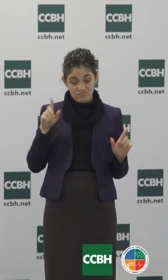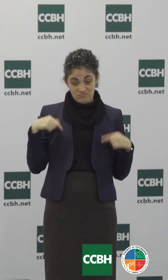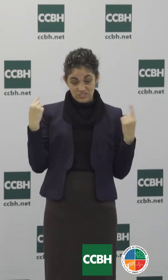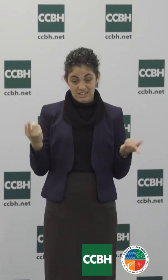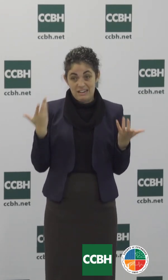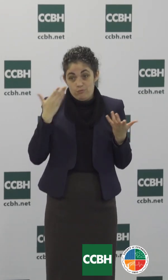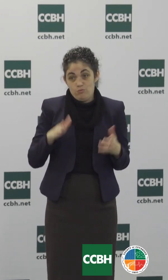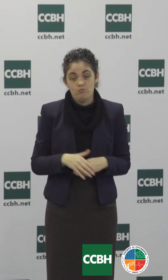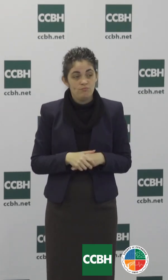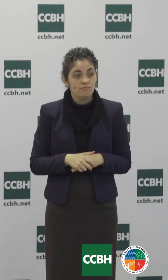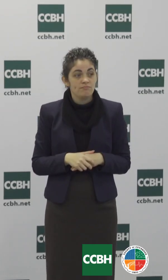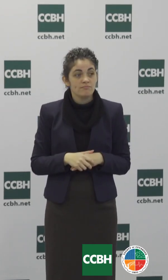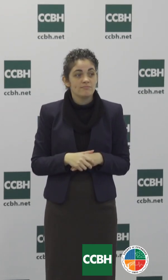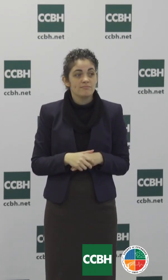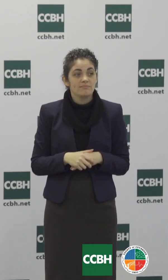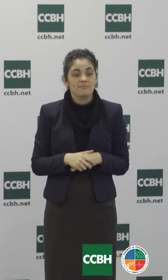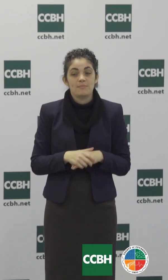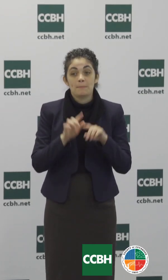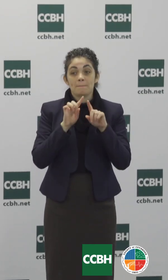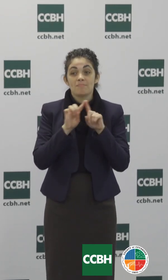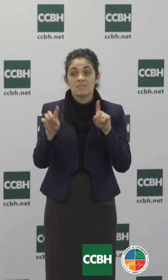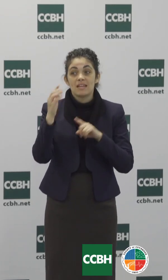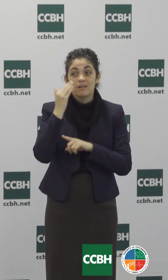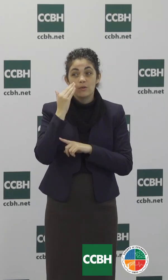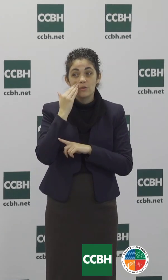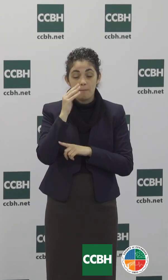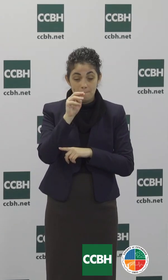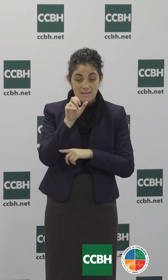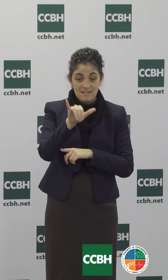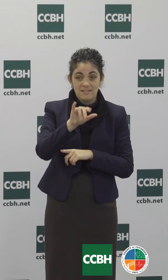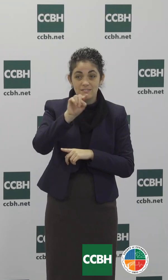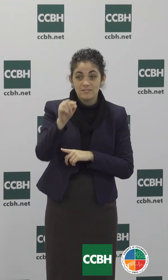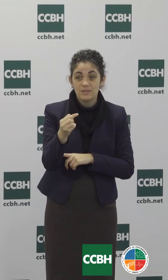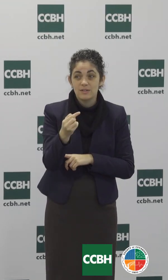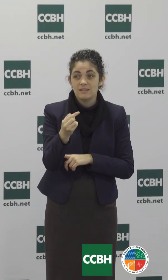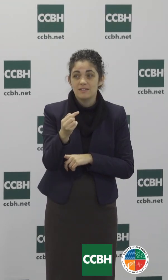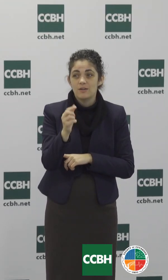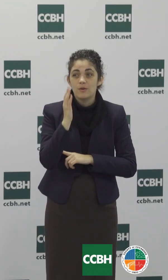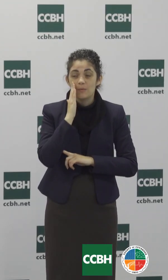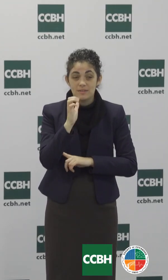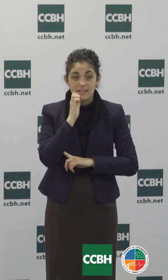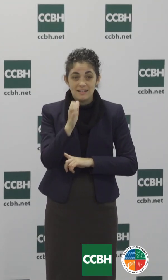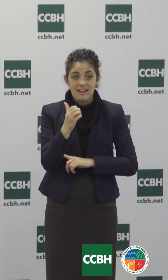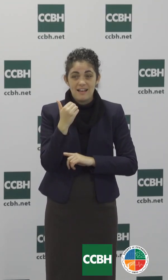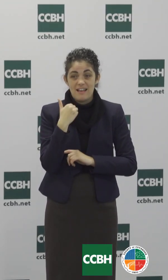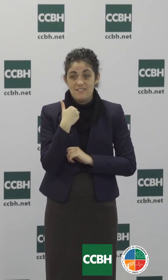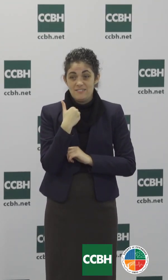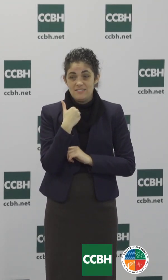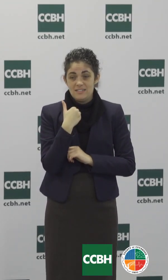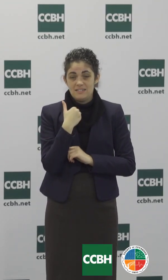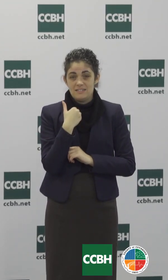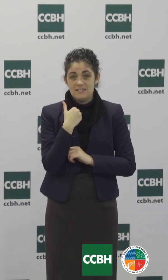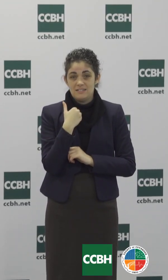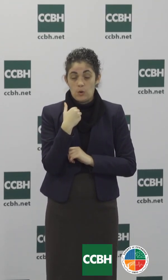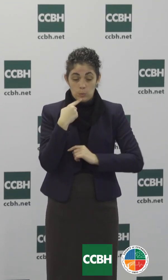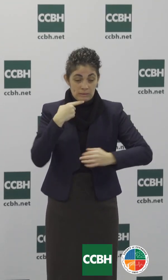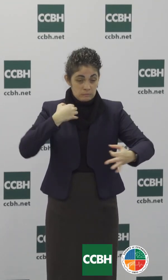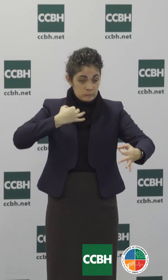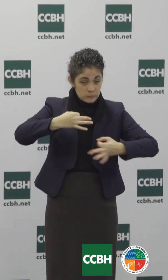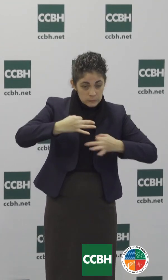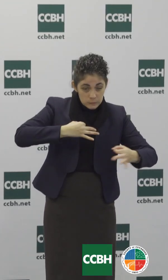I do know is that May 1st, there is not going to be, as has been said, there is a